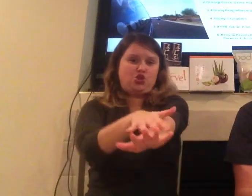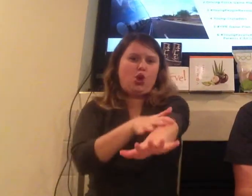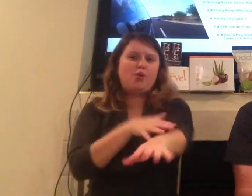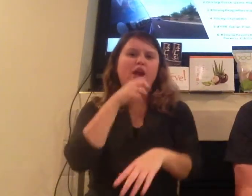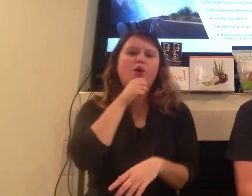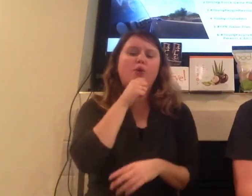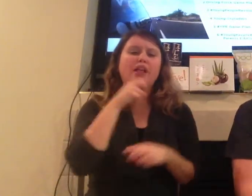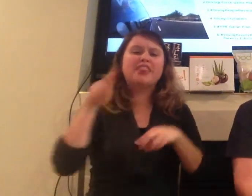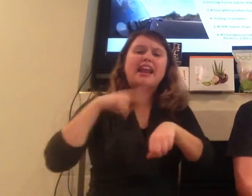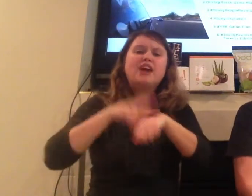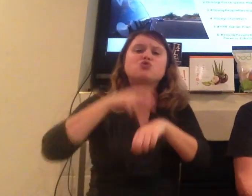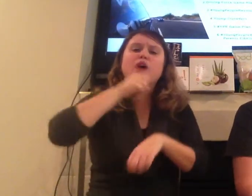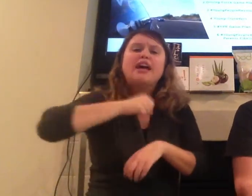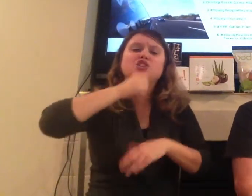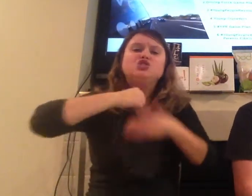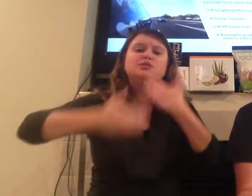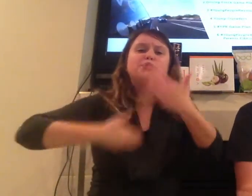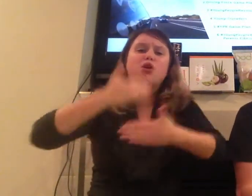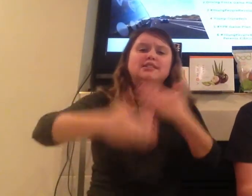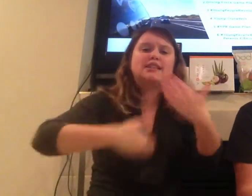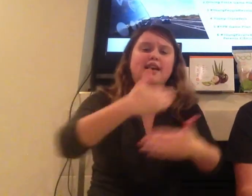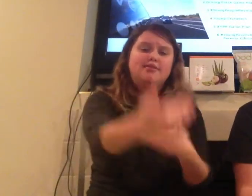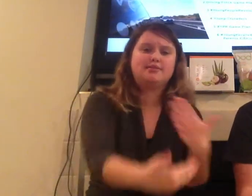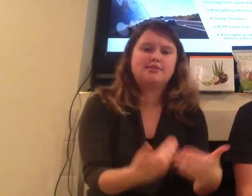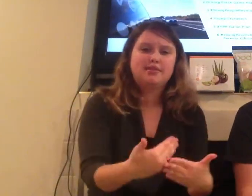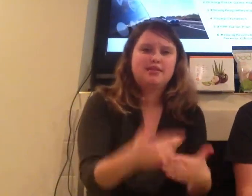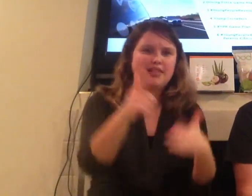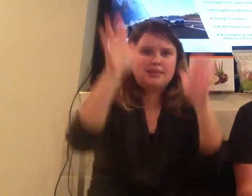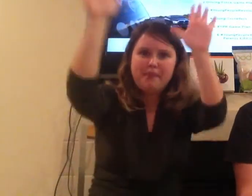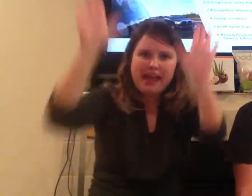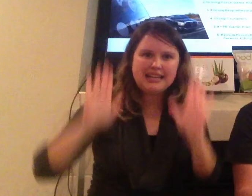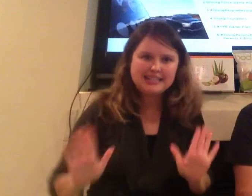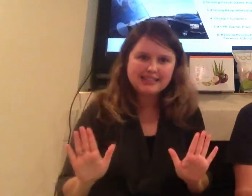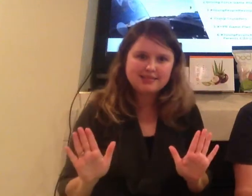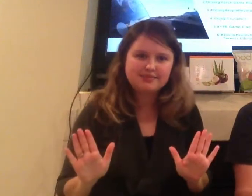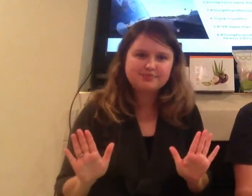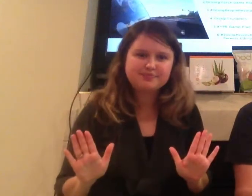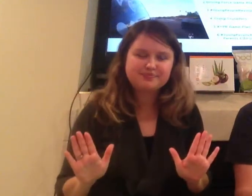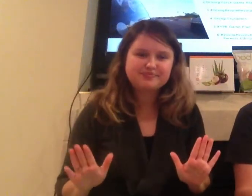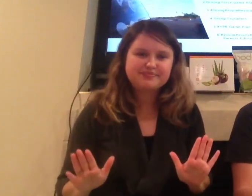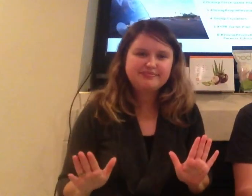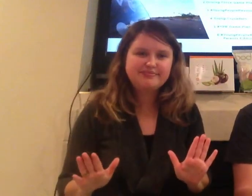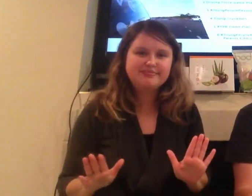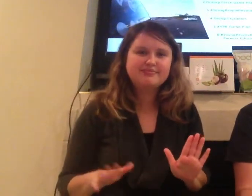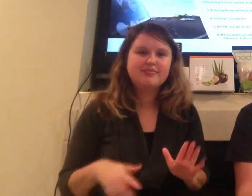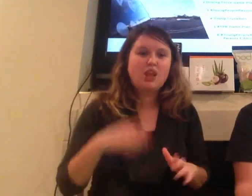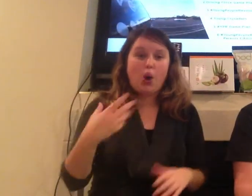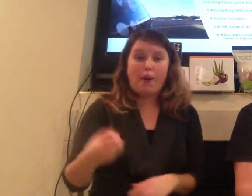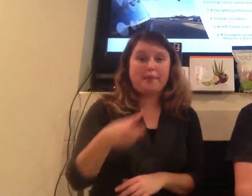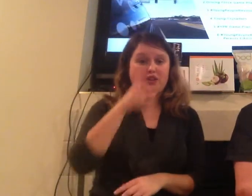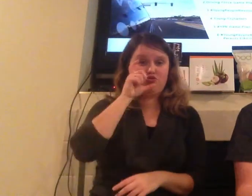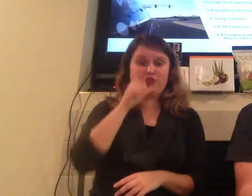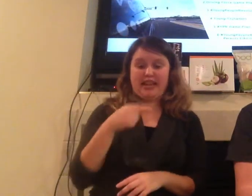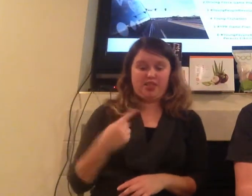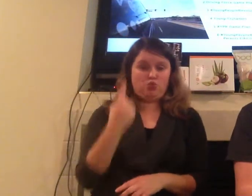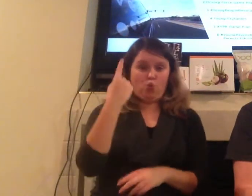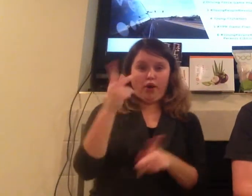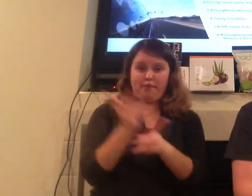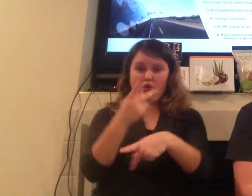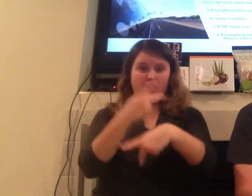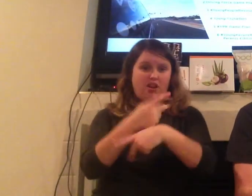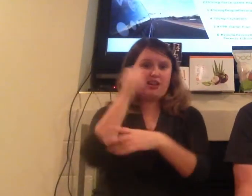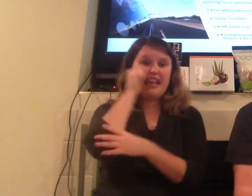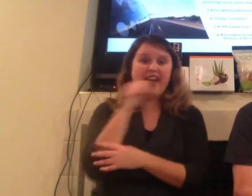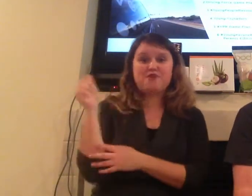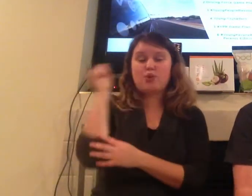aging process. You know, that is simply amazing. All by taking this one product every single day. You